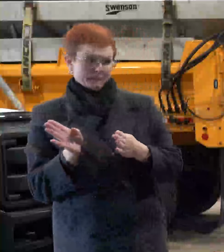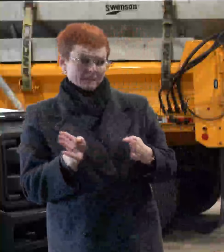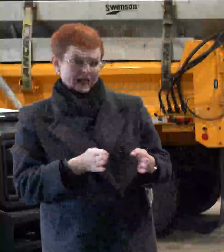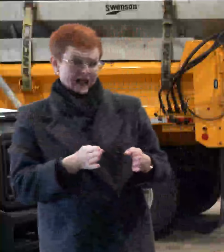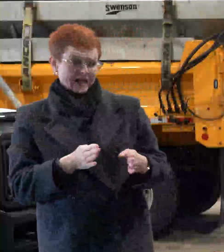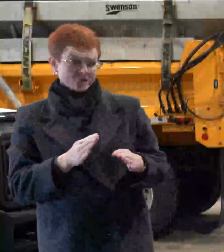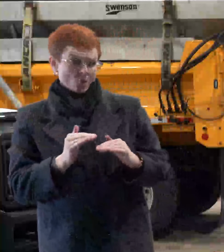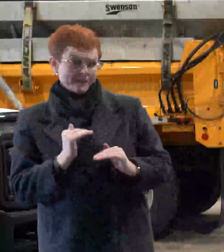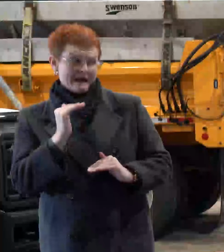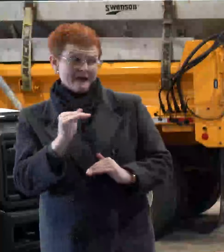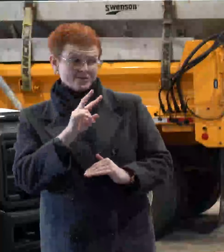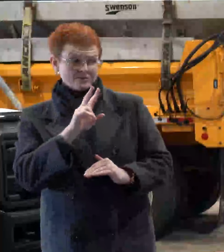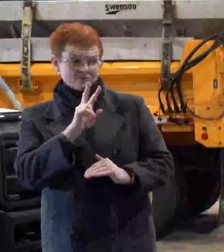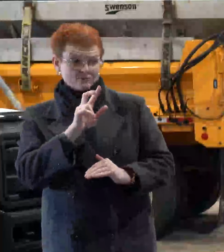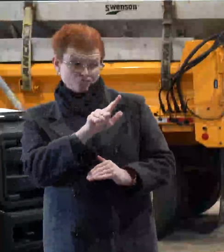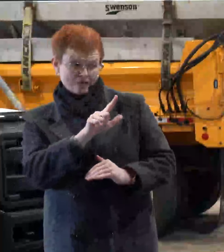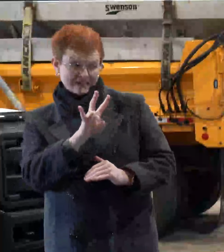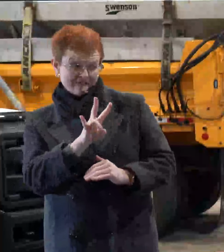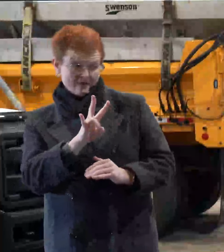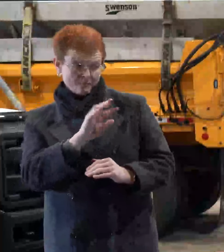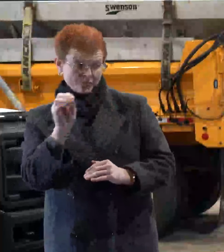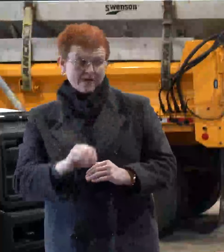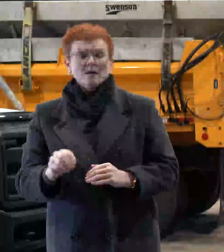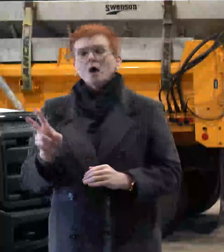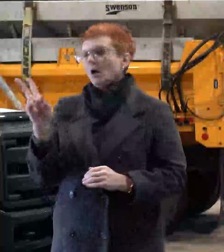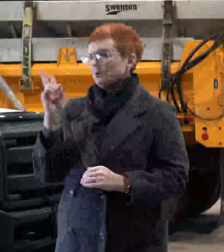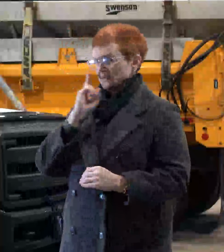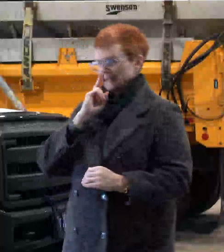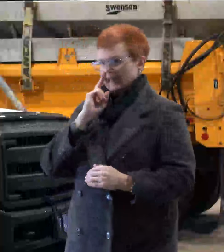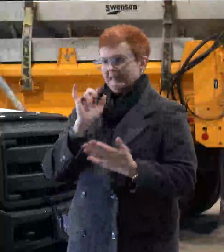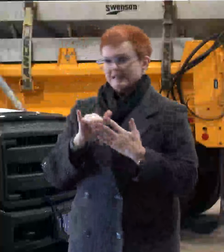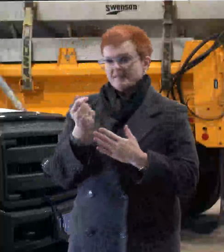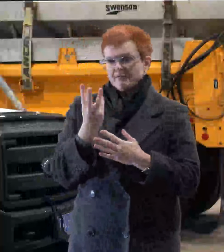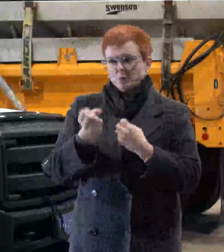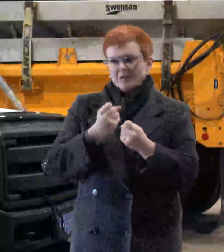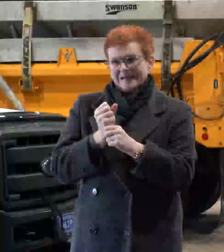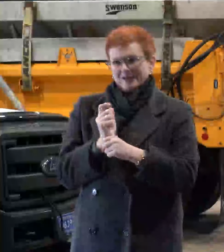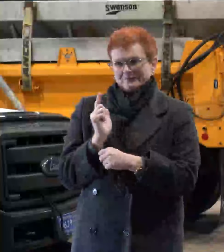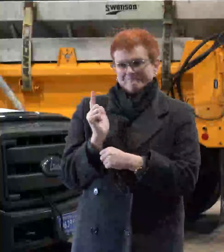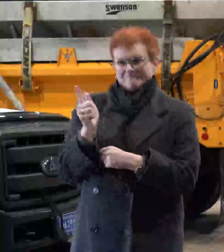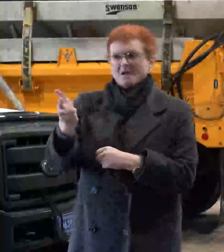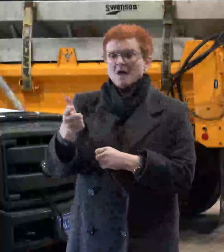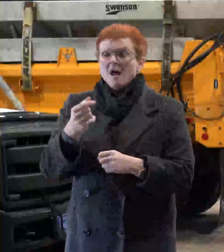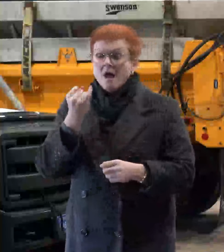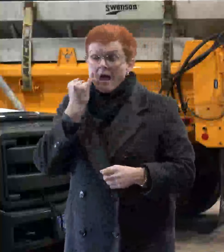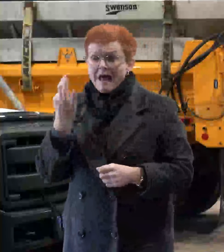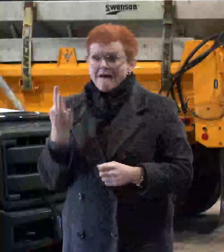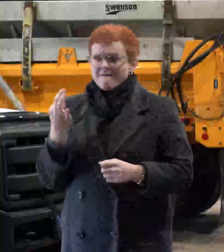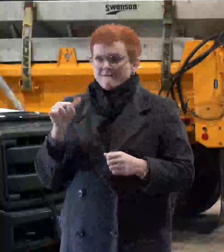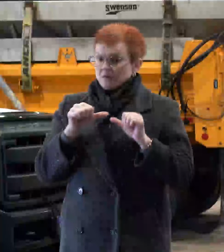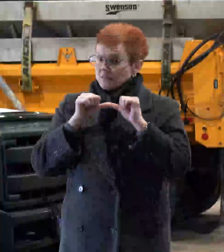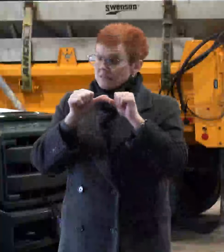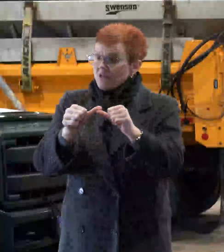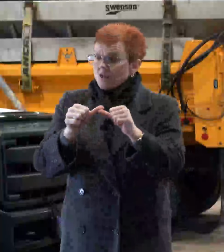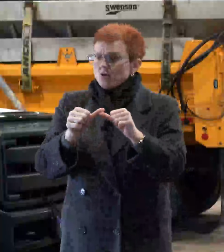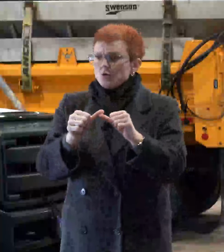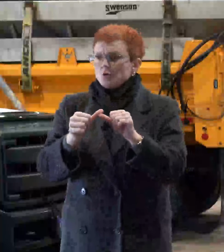27%? Oh, we'll see where we go. That's a few years from now, but if this continues